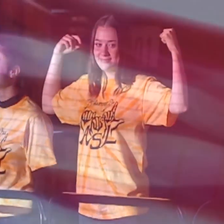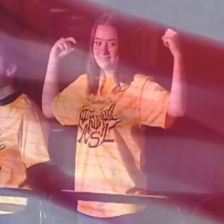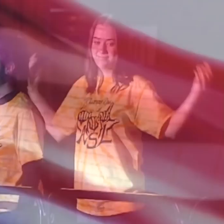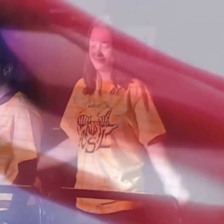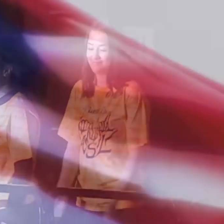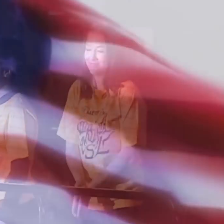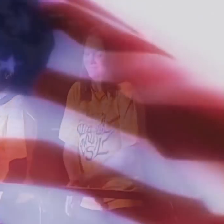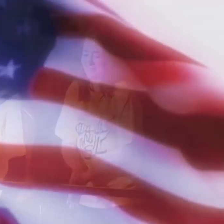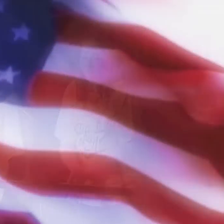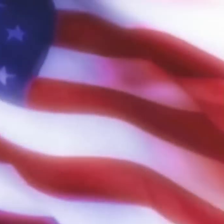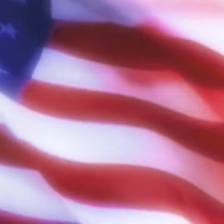Thank you.